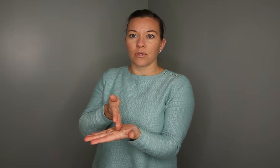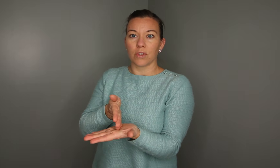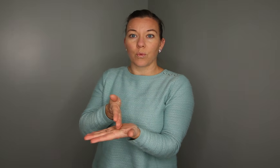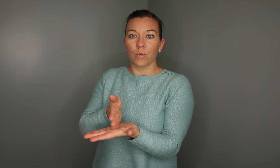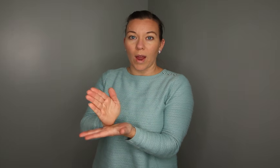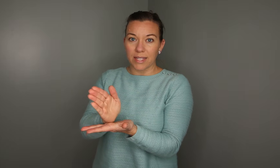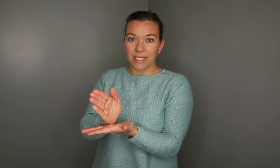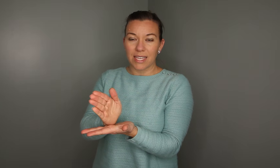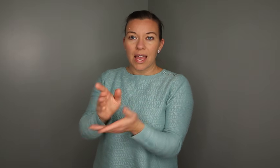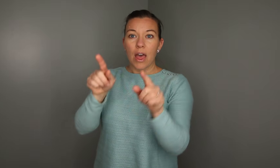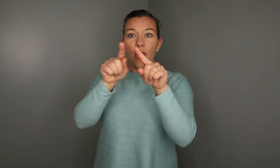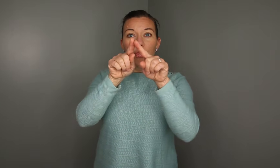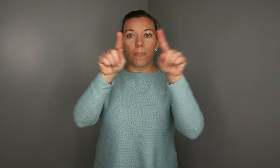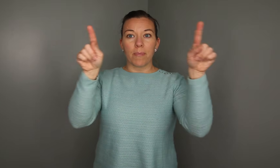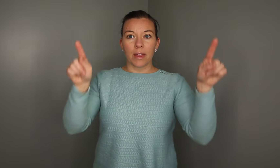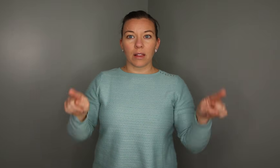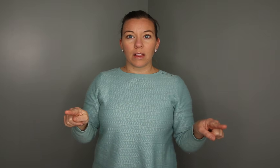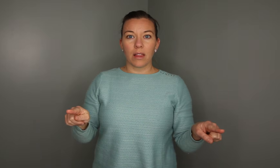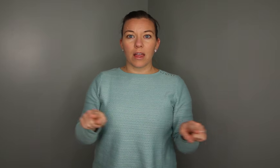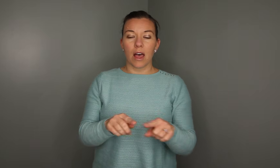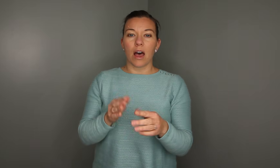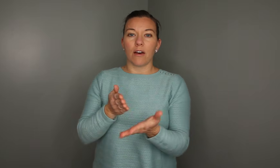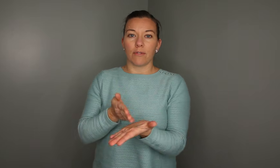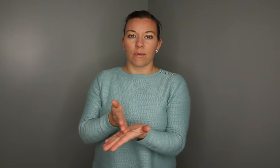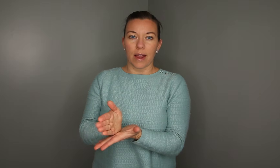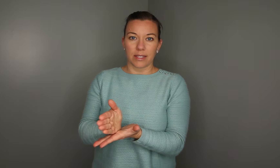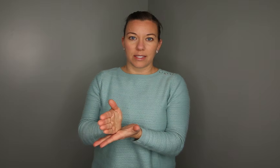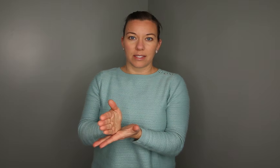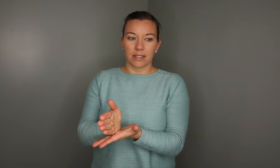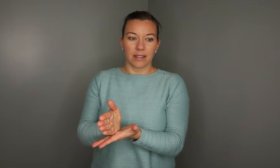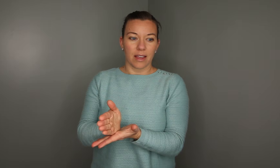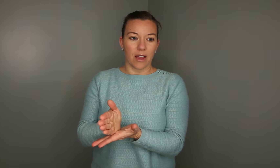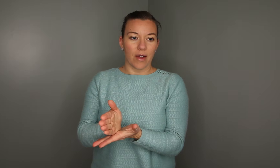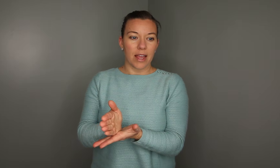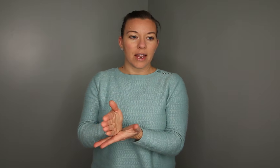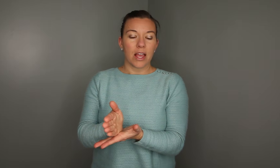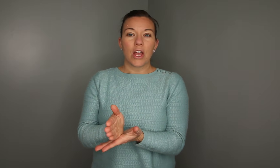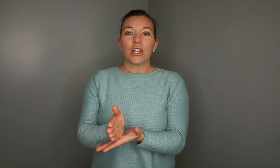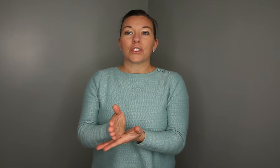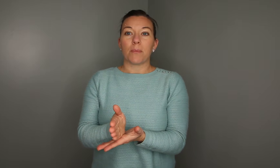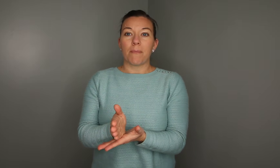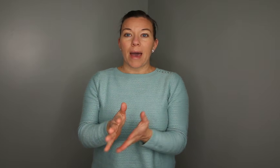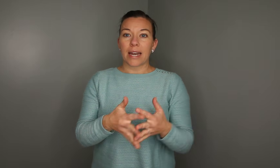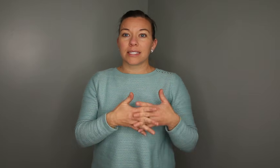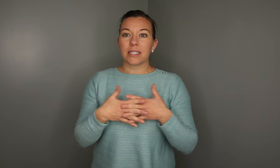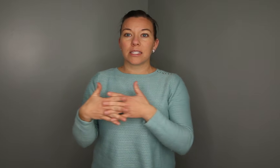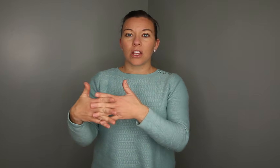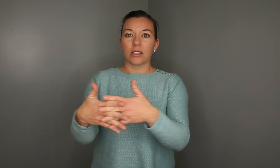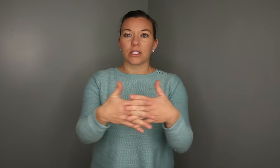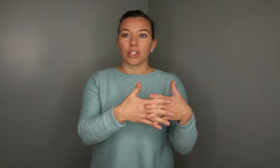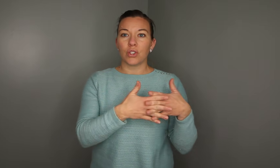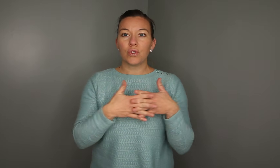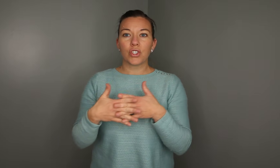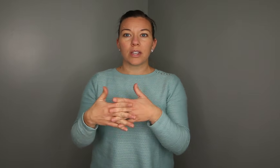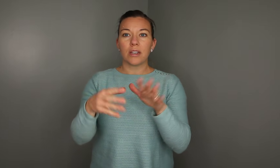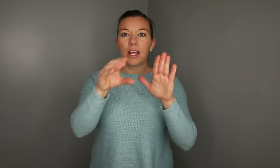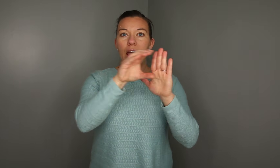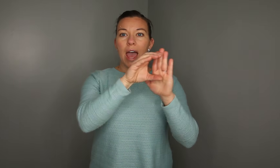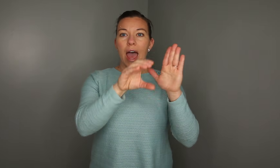So rights. The Bill of Rights. All right? So Madison's Constitution and